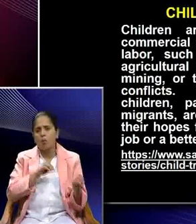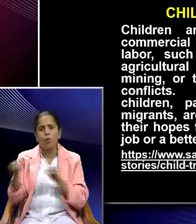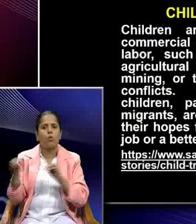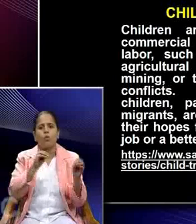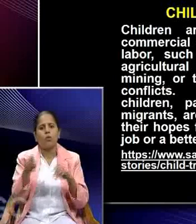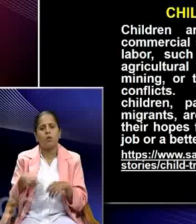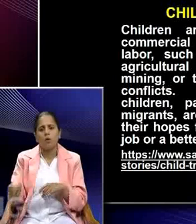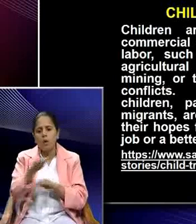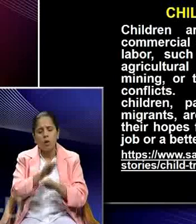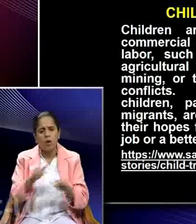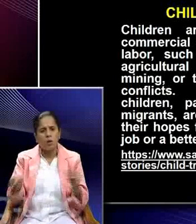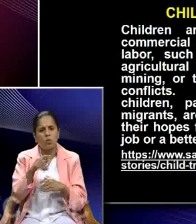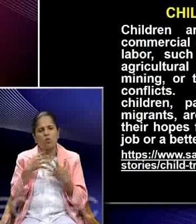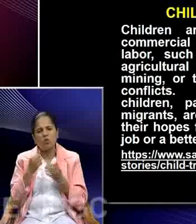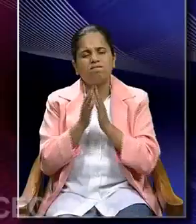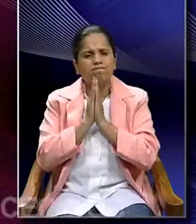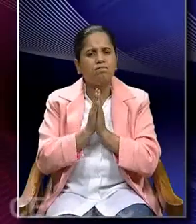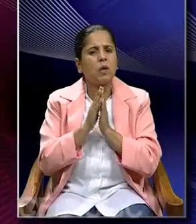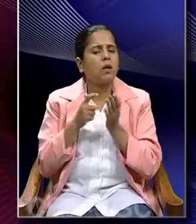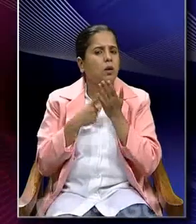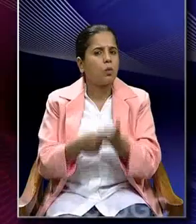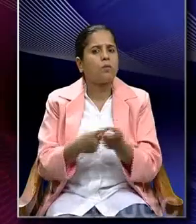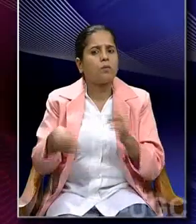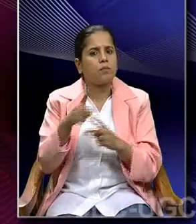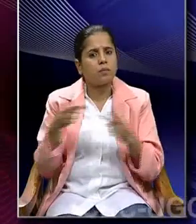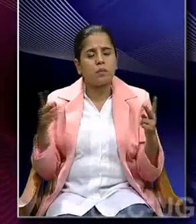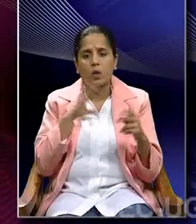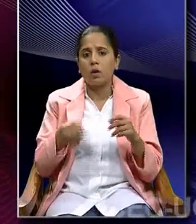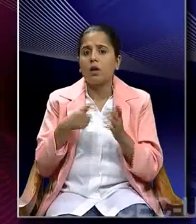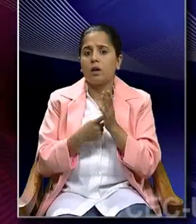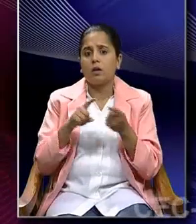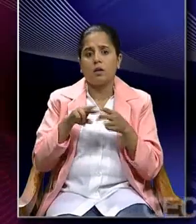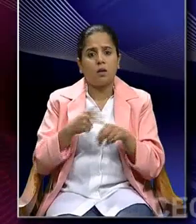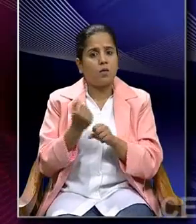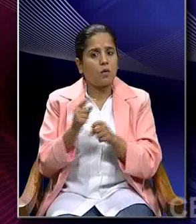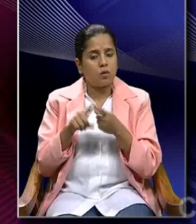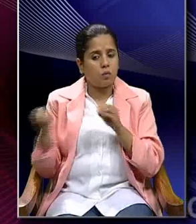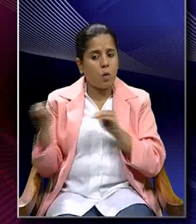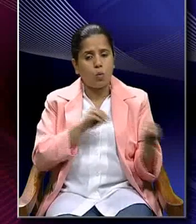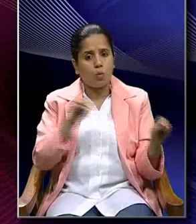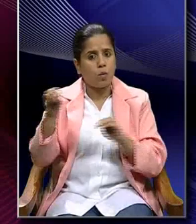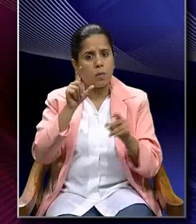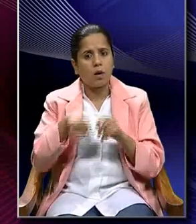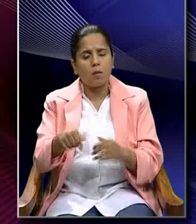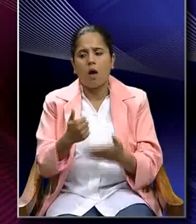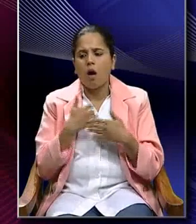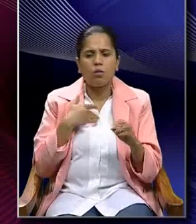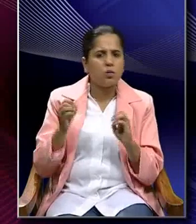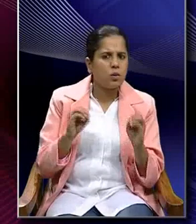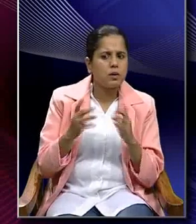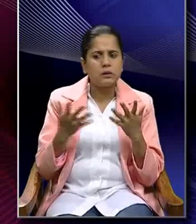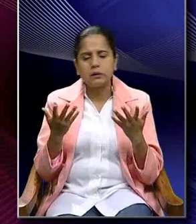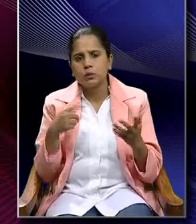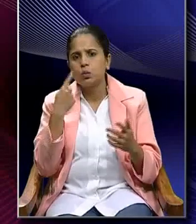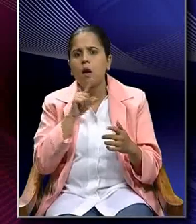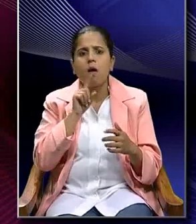of girl children among the refugees is at its most vulnerable, most helplessness, and most